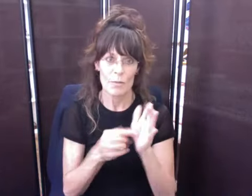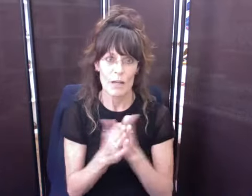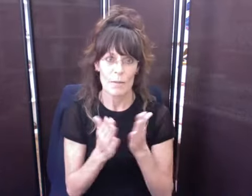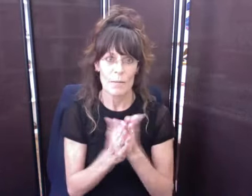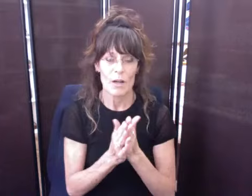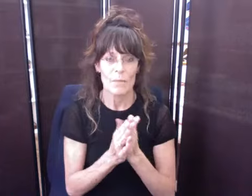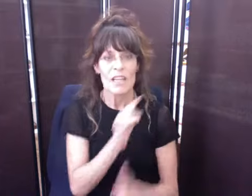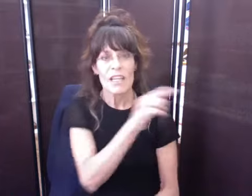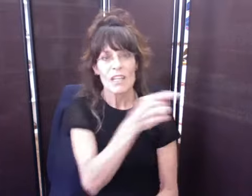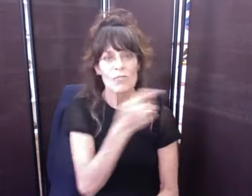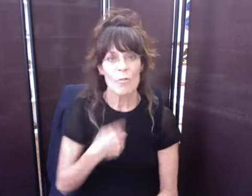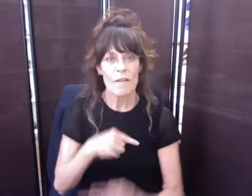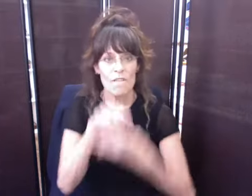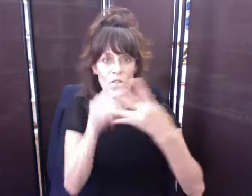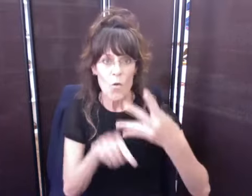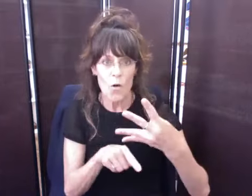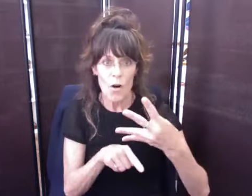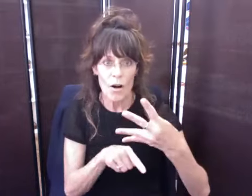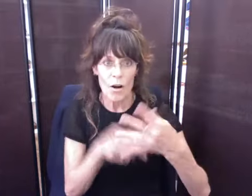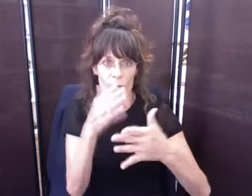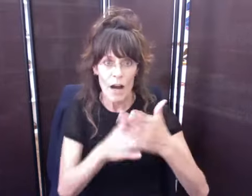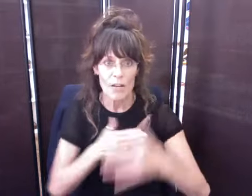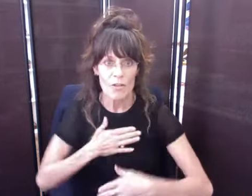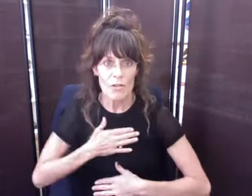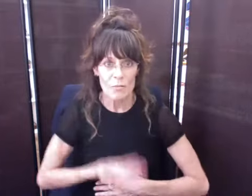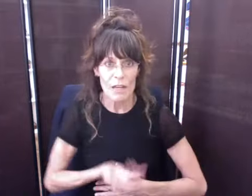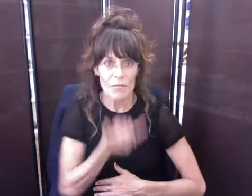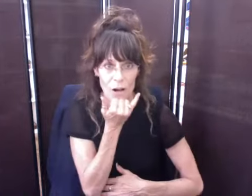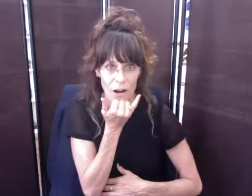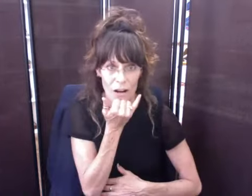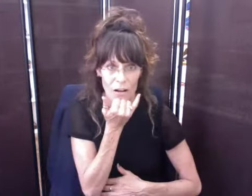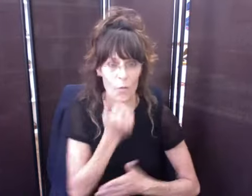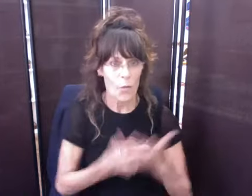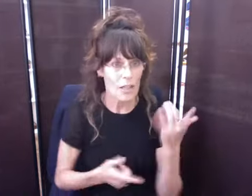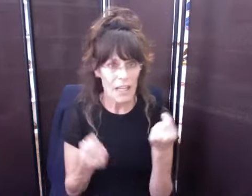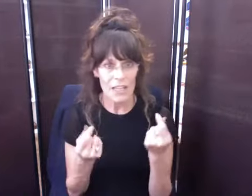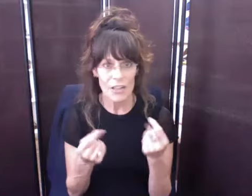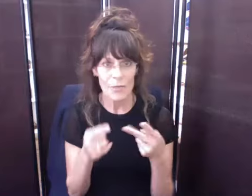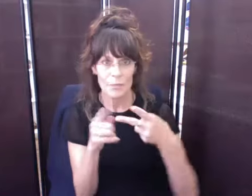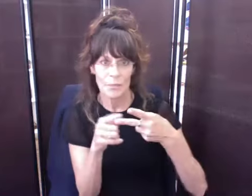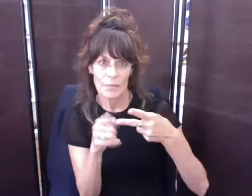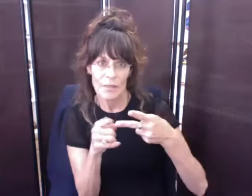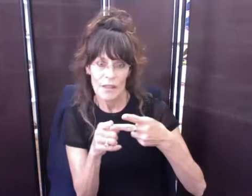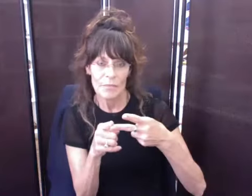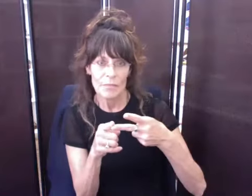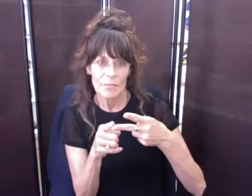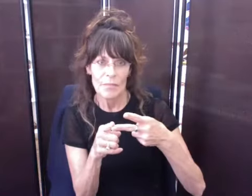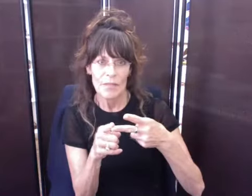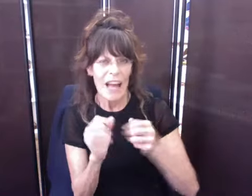4 parts to an amend. An act of confession, I was to tell him what I did. An act of contrition, I was to express my